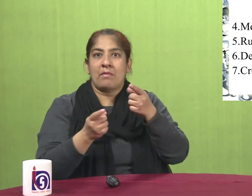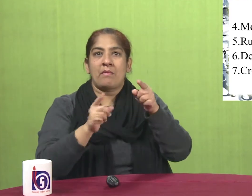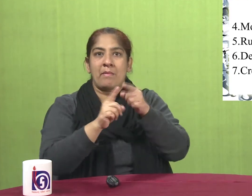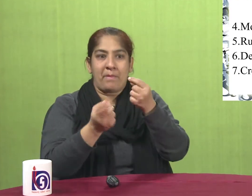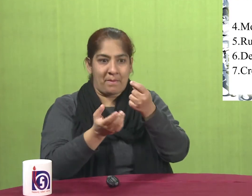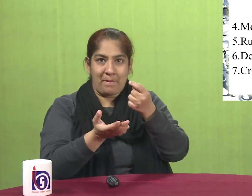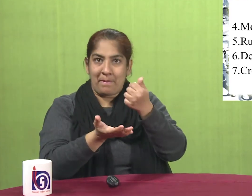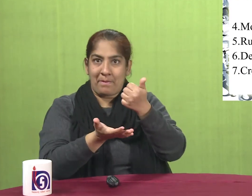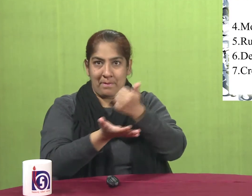Fourth is